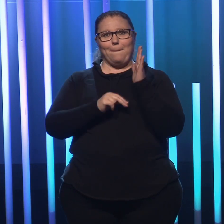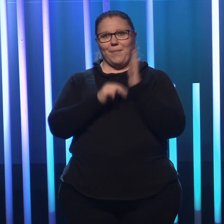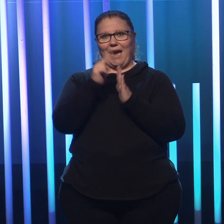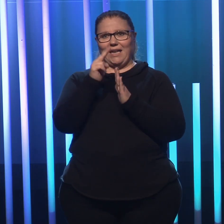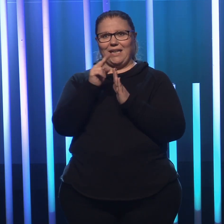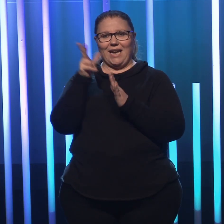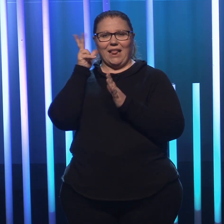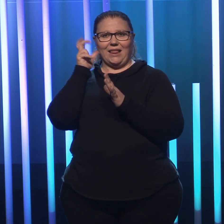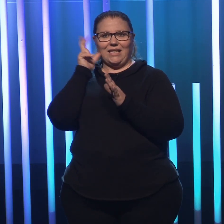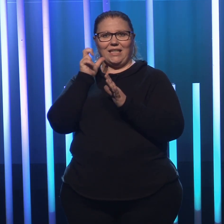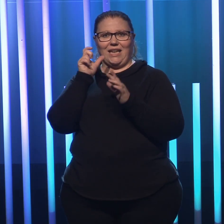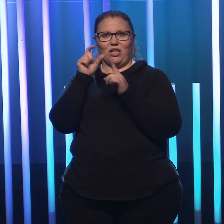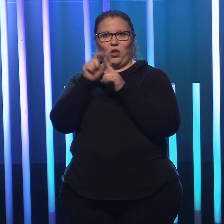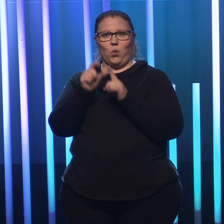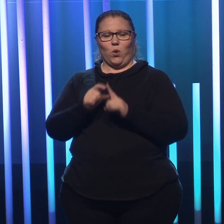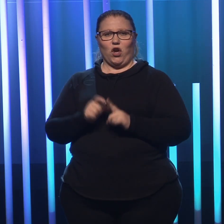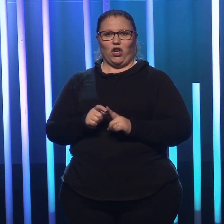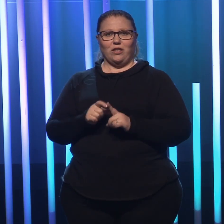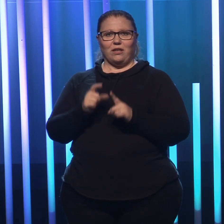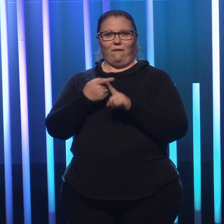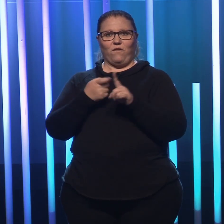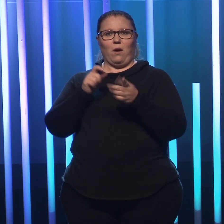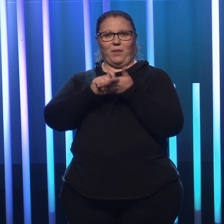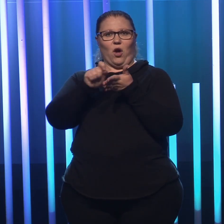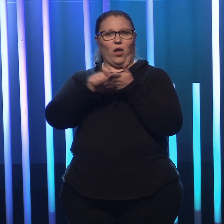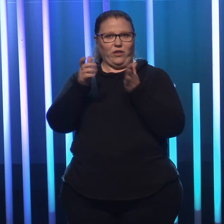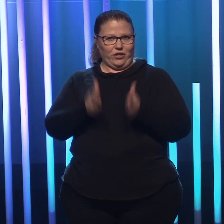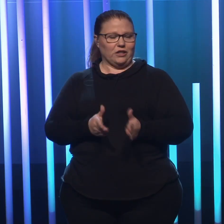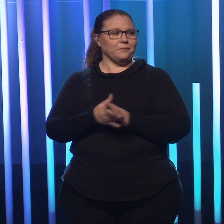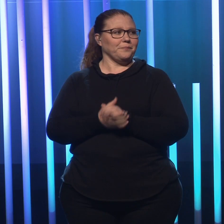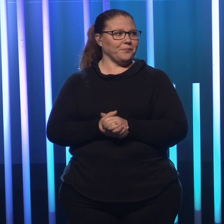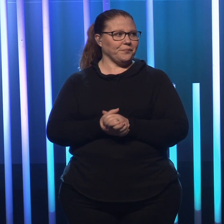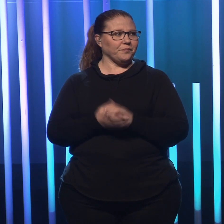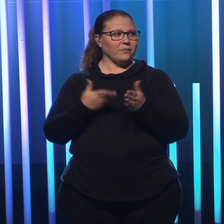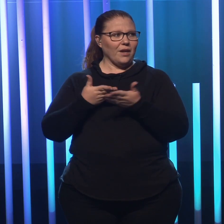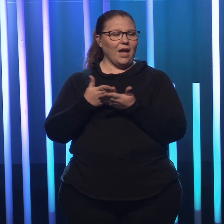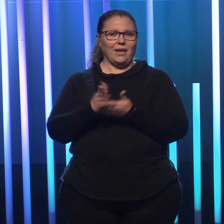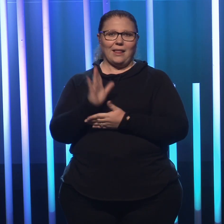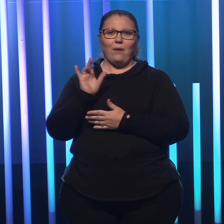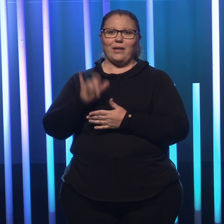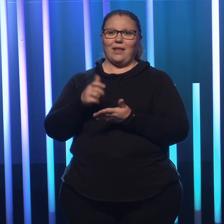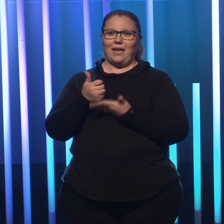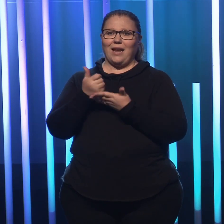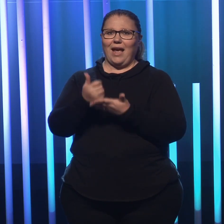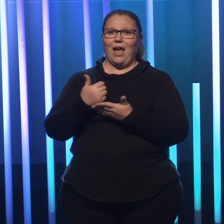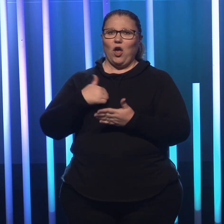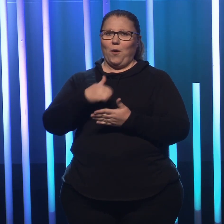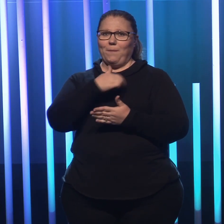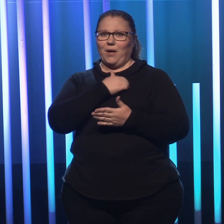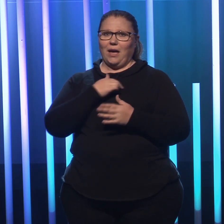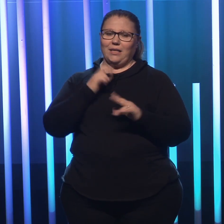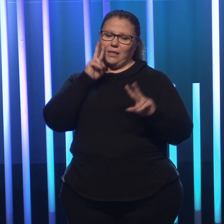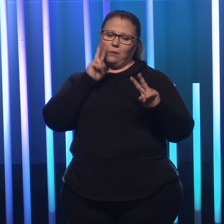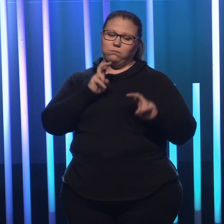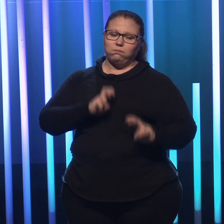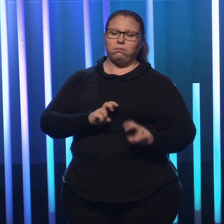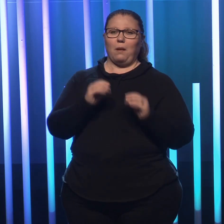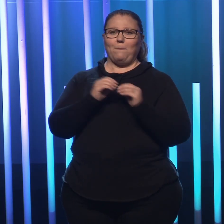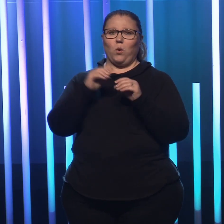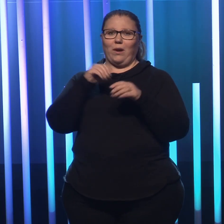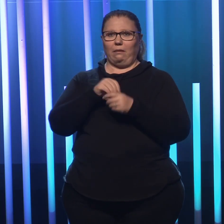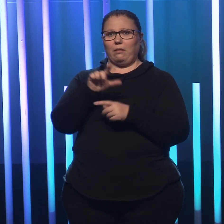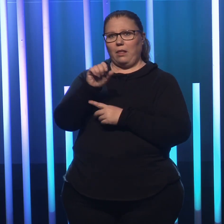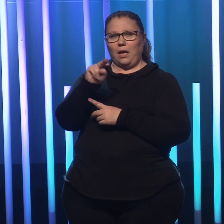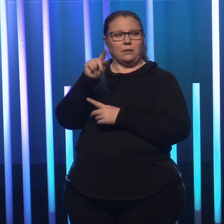Sister Wendy, and allowing that to help us dive a little deeper into the Lenten experience.